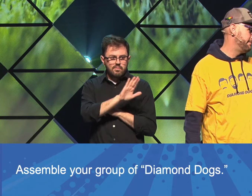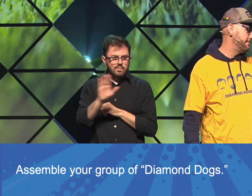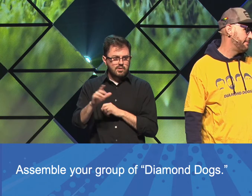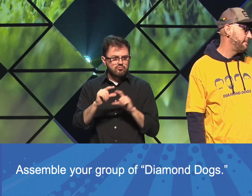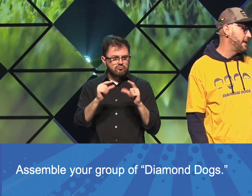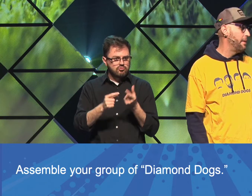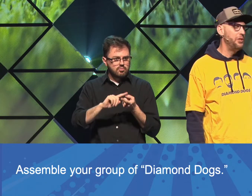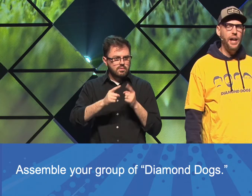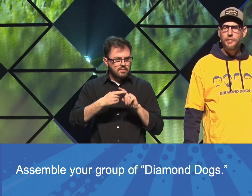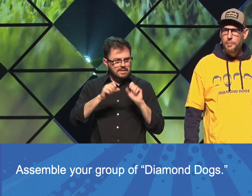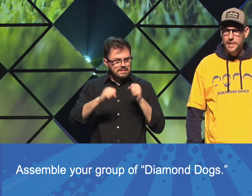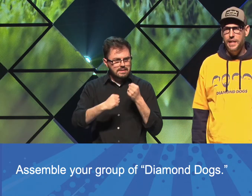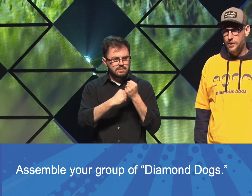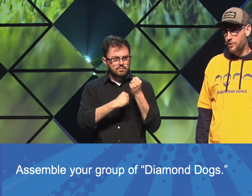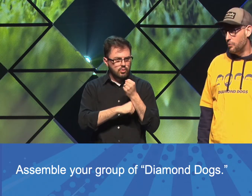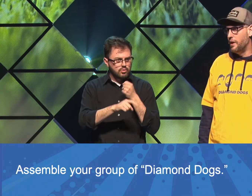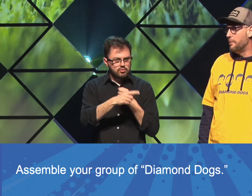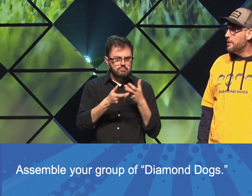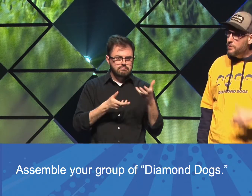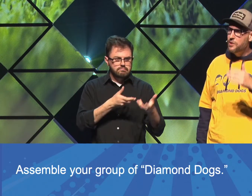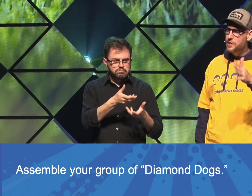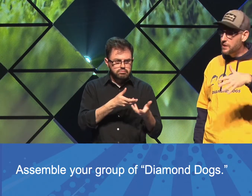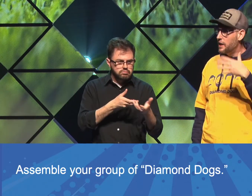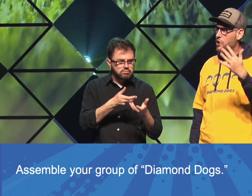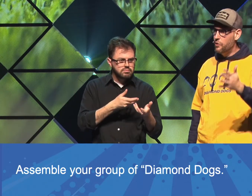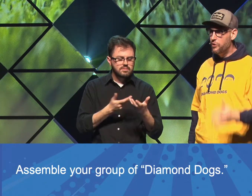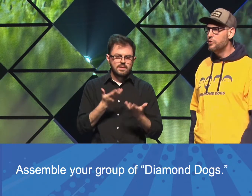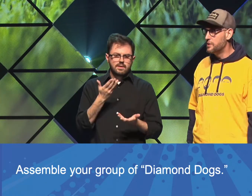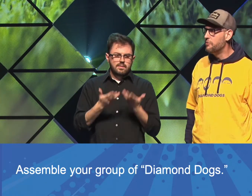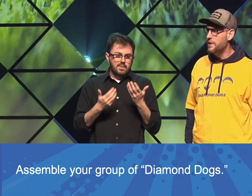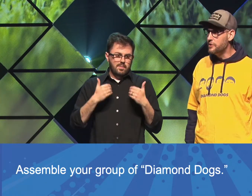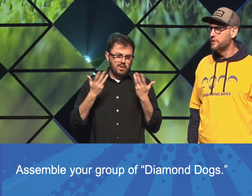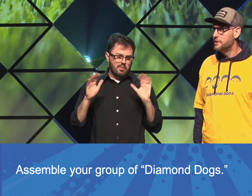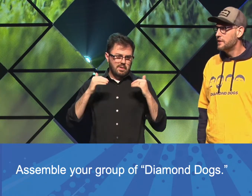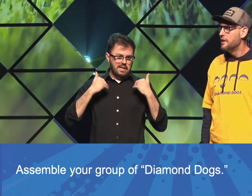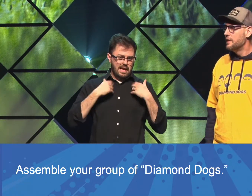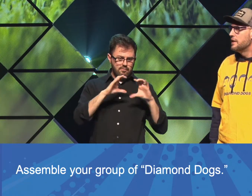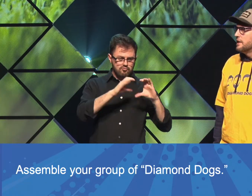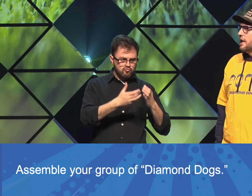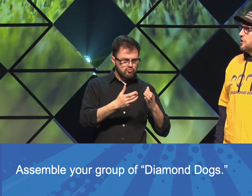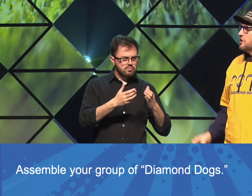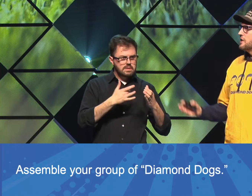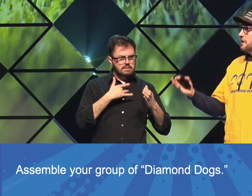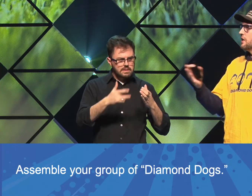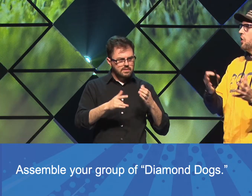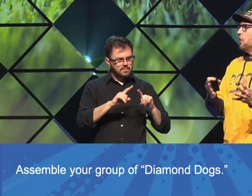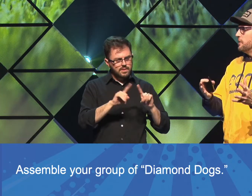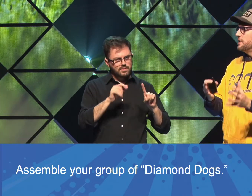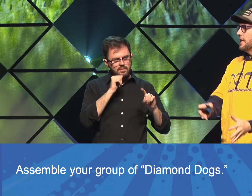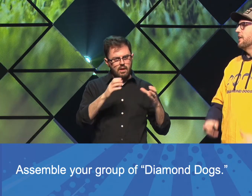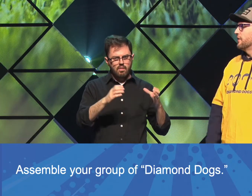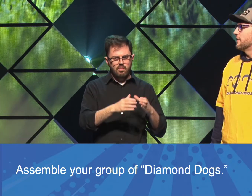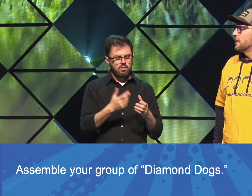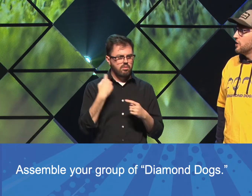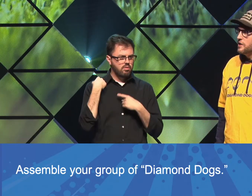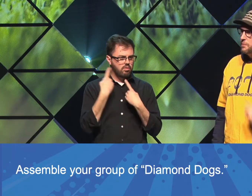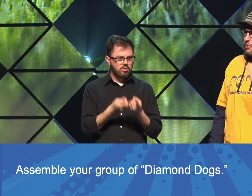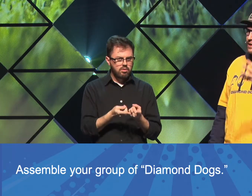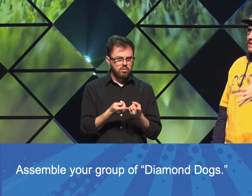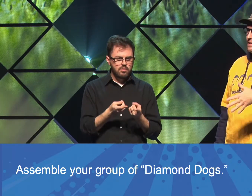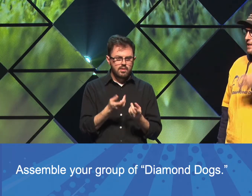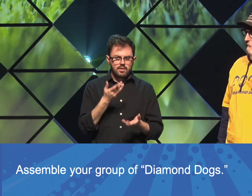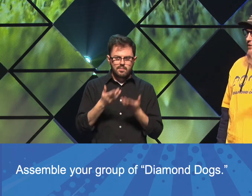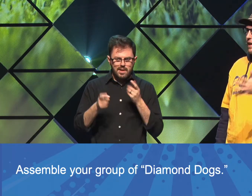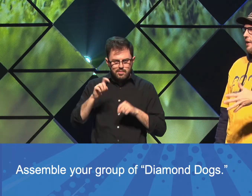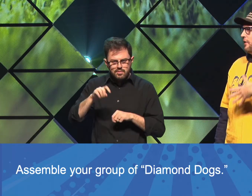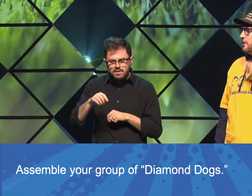are, but you haven't been together in a while. Maybe you're just kind of going through some feels, and you just need to call them together, and you need to